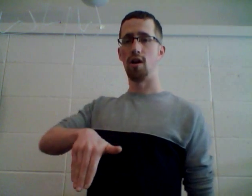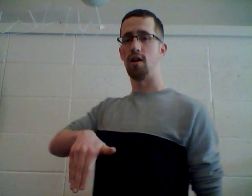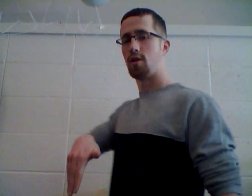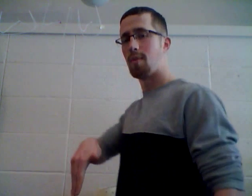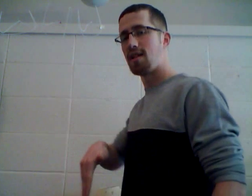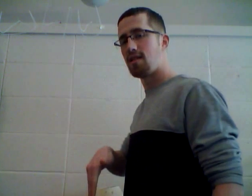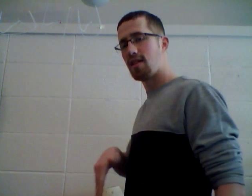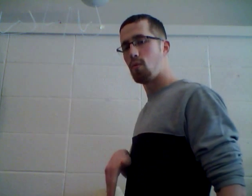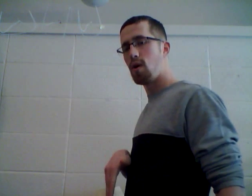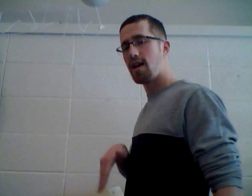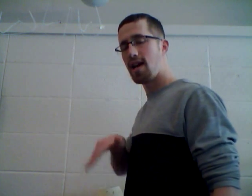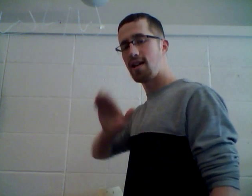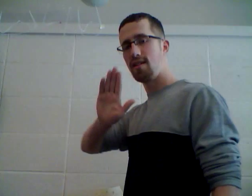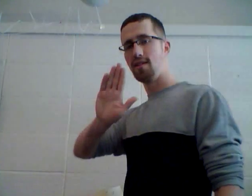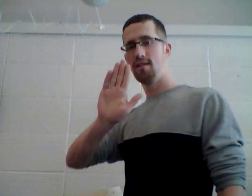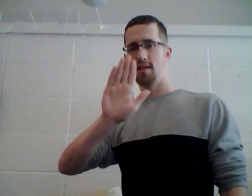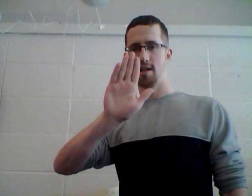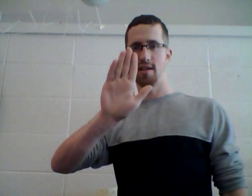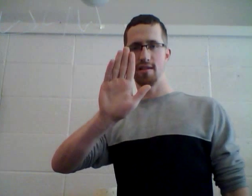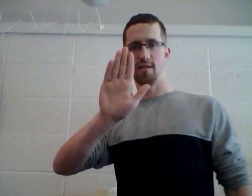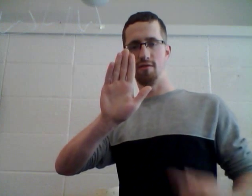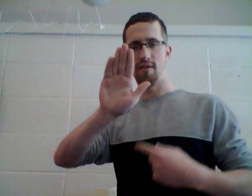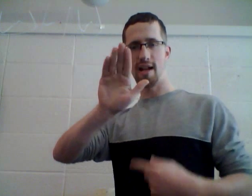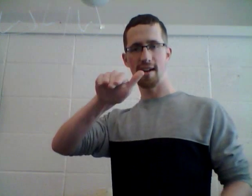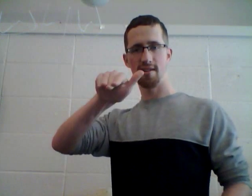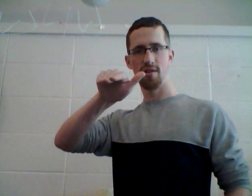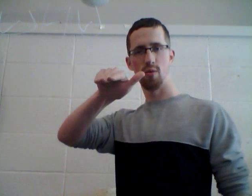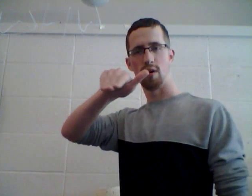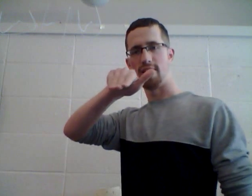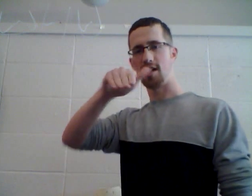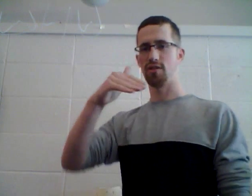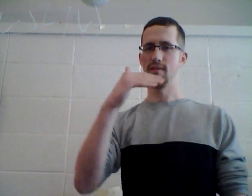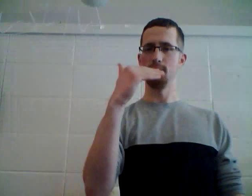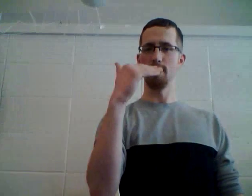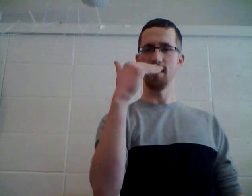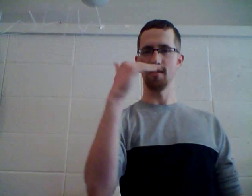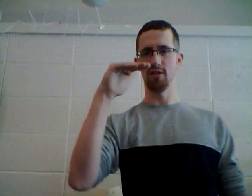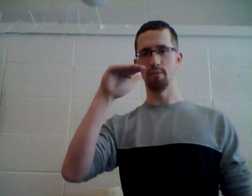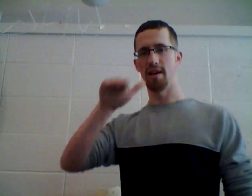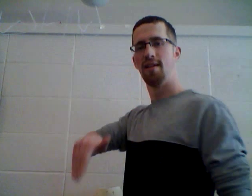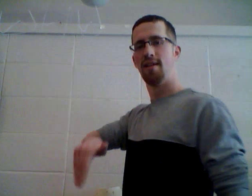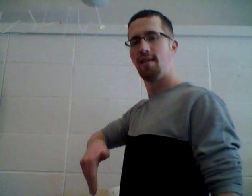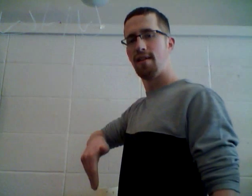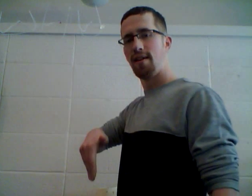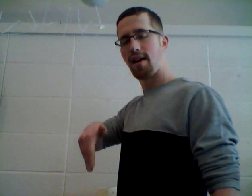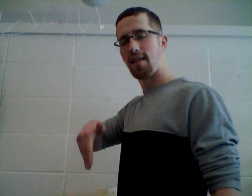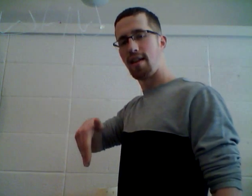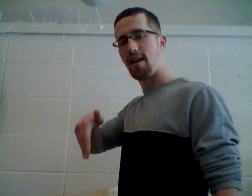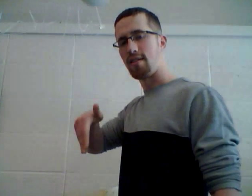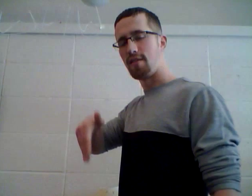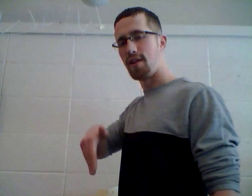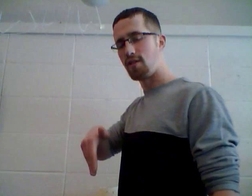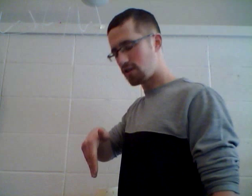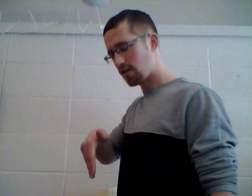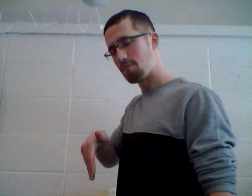Or you might see that one hand is flat, or actually bent a little bit, and then the fingers are going to